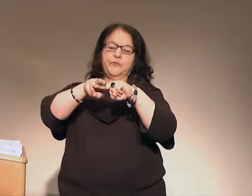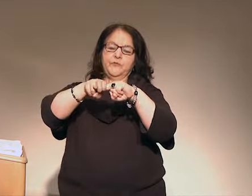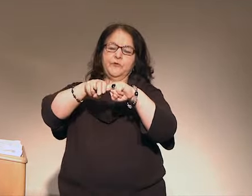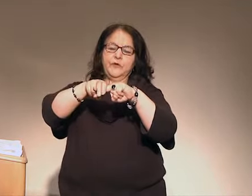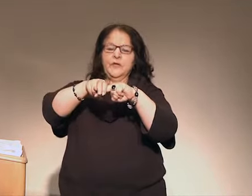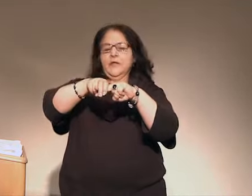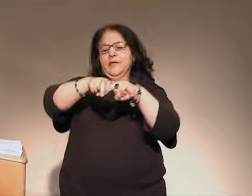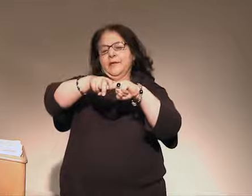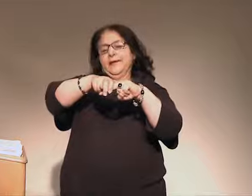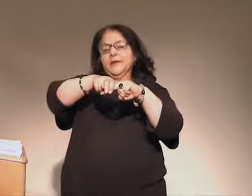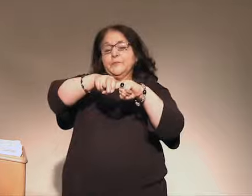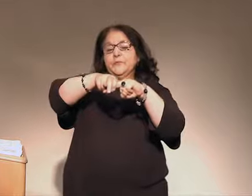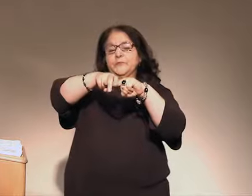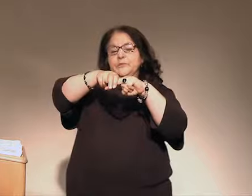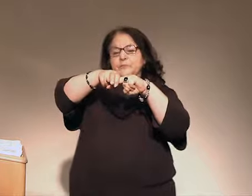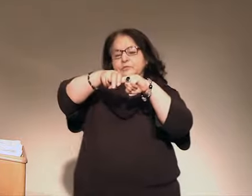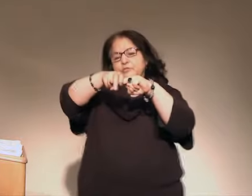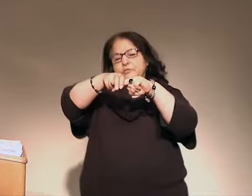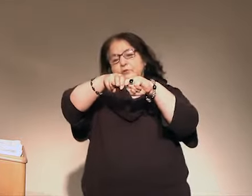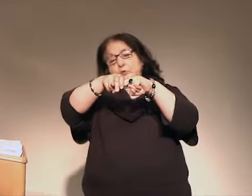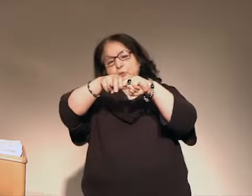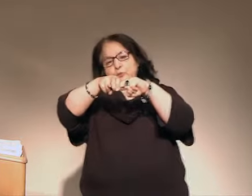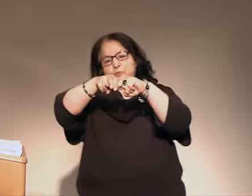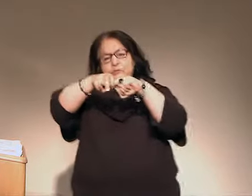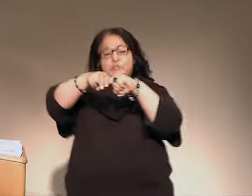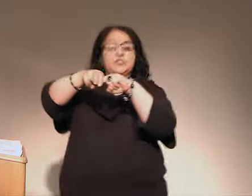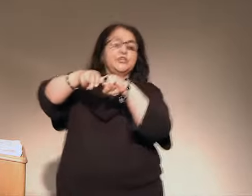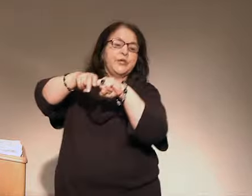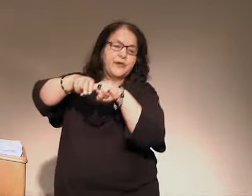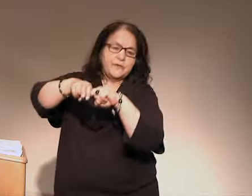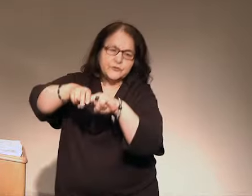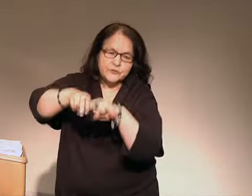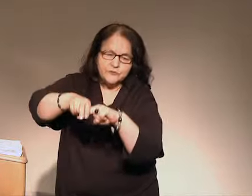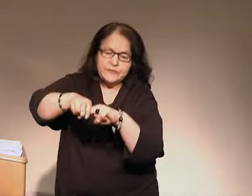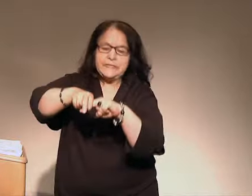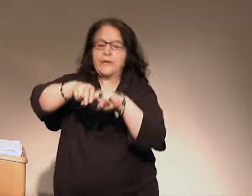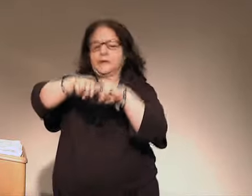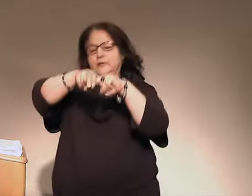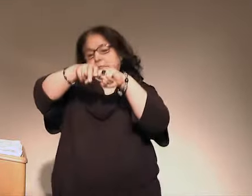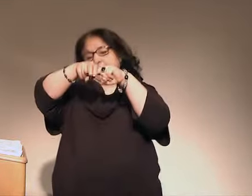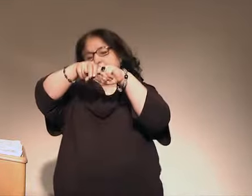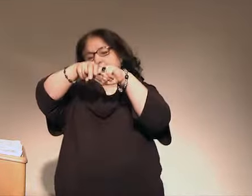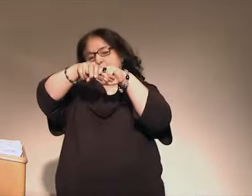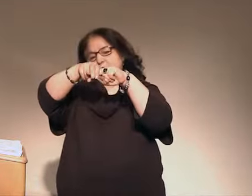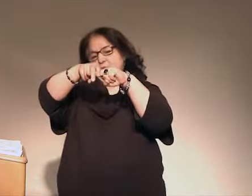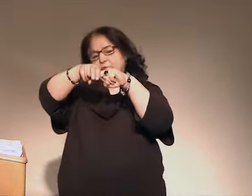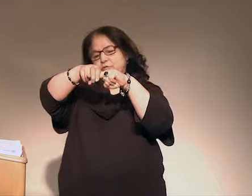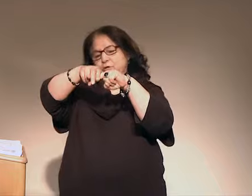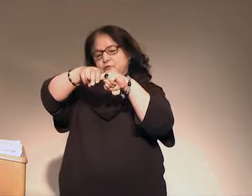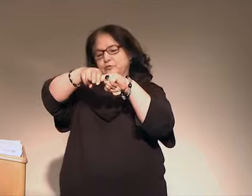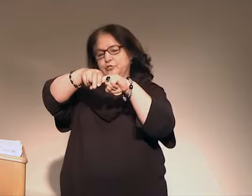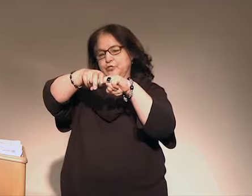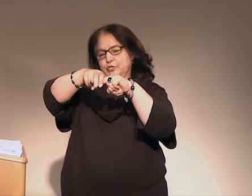over. And I kind of move them a little bit just to give a clue that this is a chair, and these are the feet down, dangling there from the chair. So this is